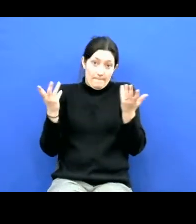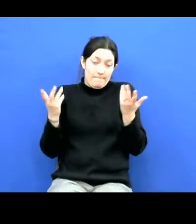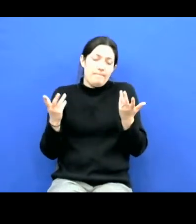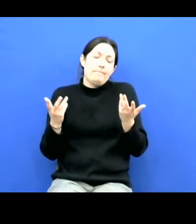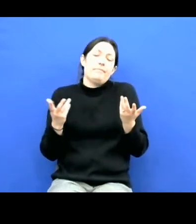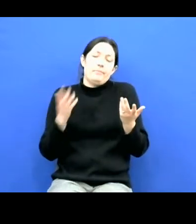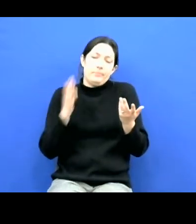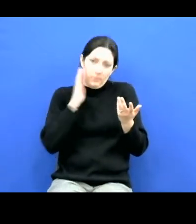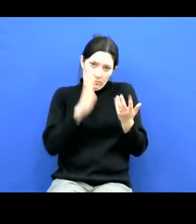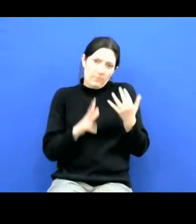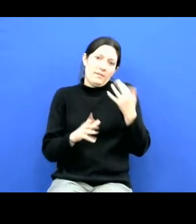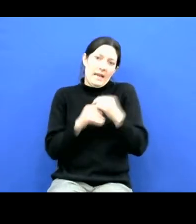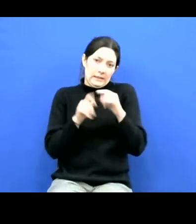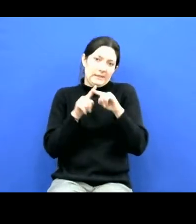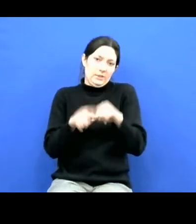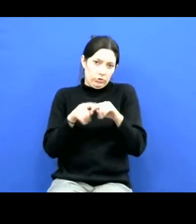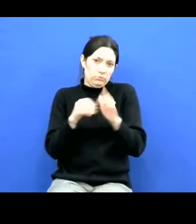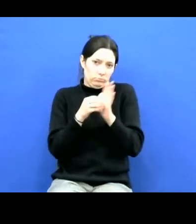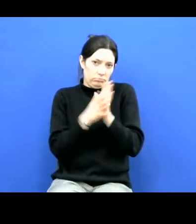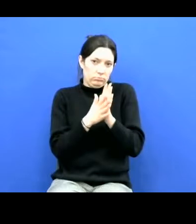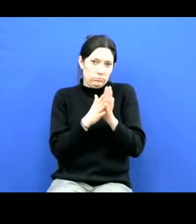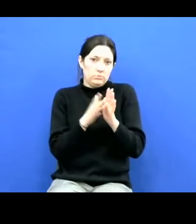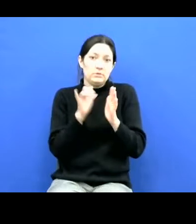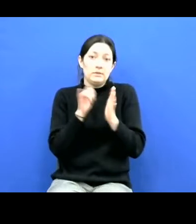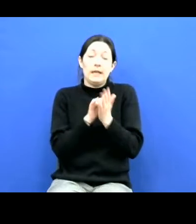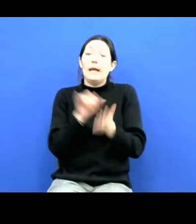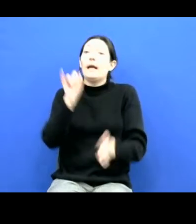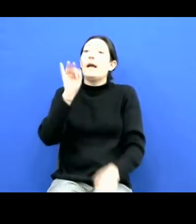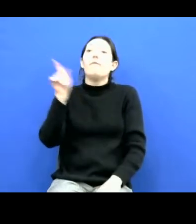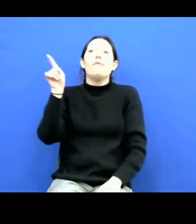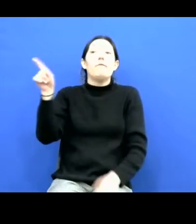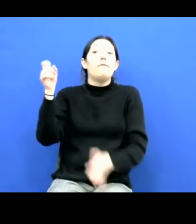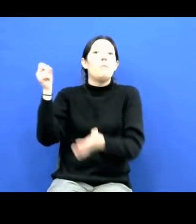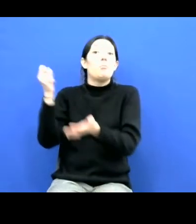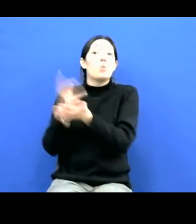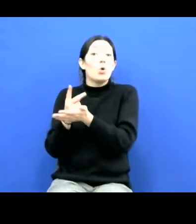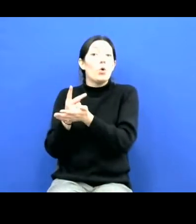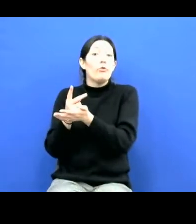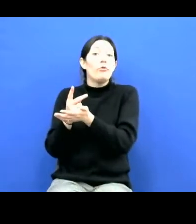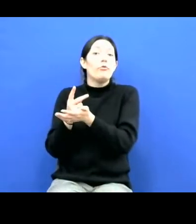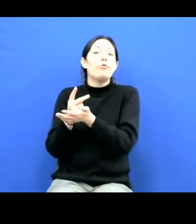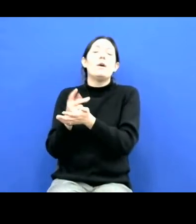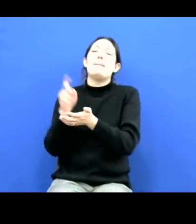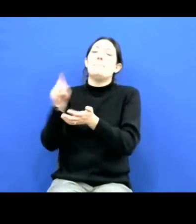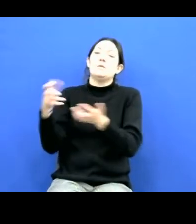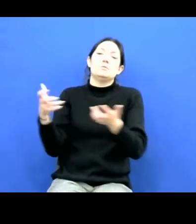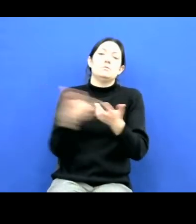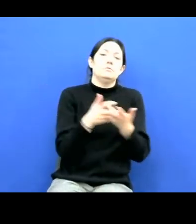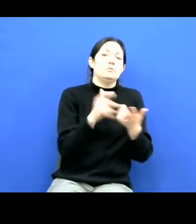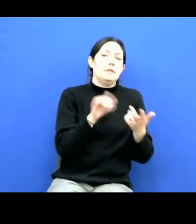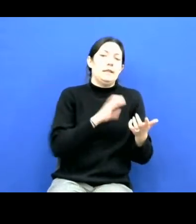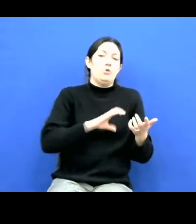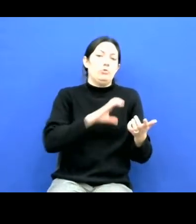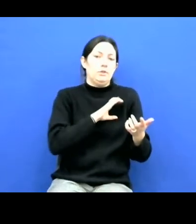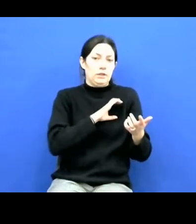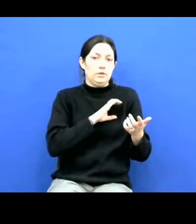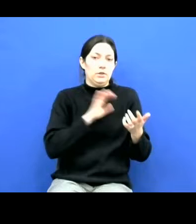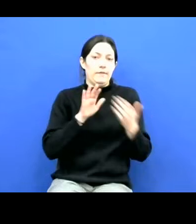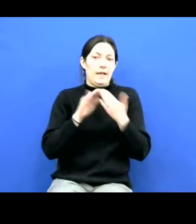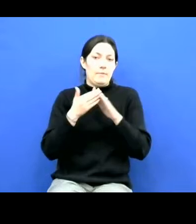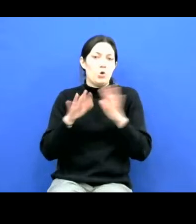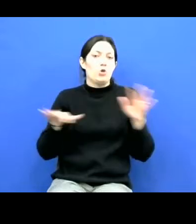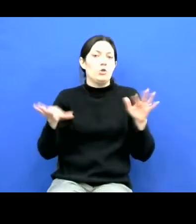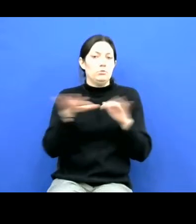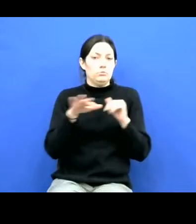special use permit, if it's approved, that essentially that they would fit the characteristic of the neighborhood as determined by the planning board as part of site